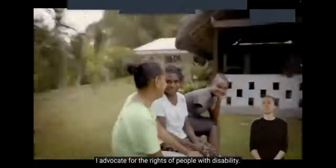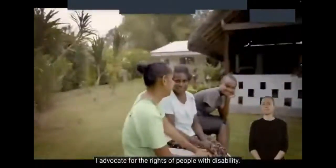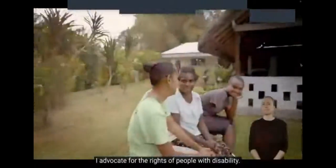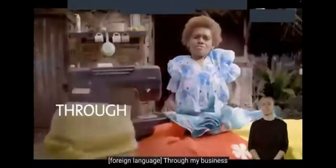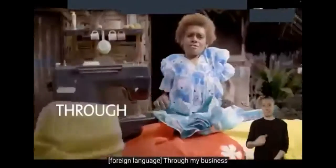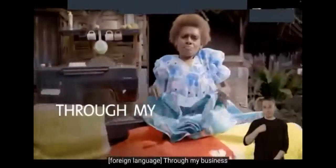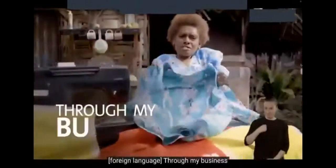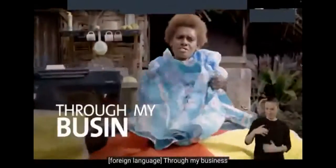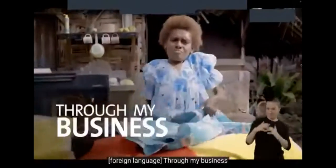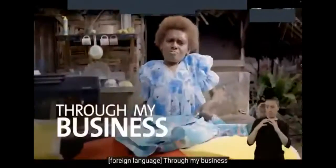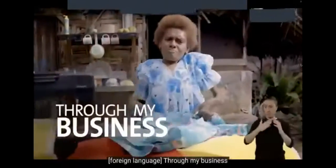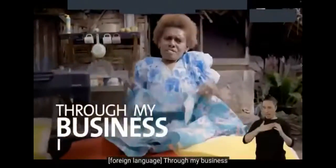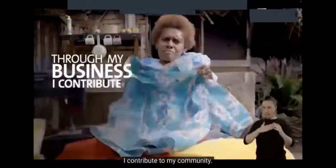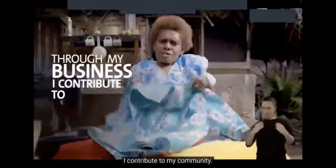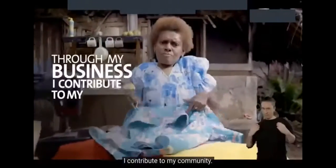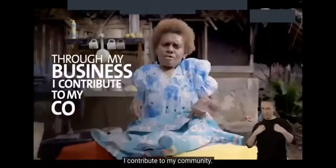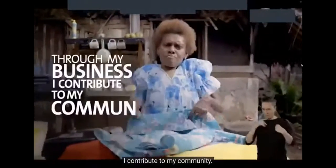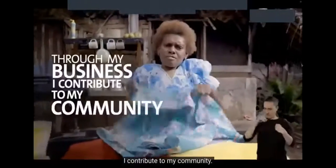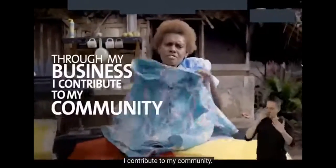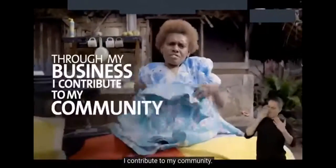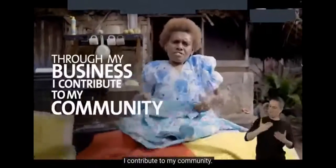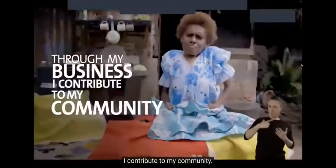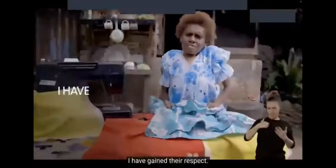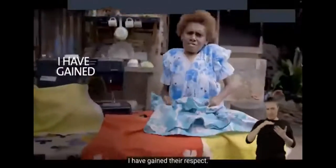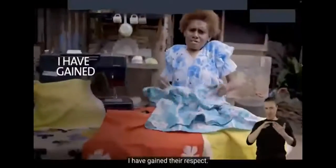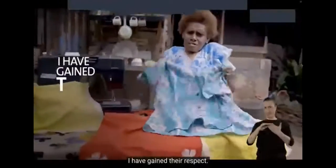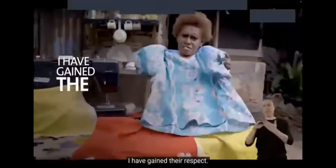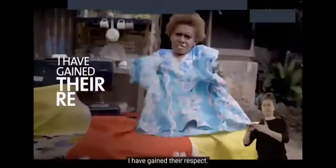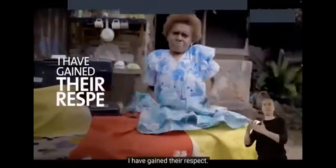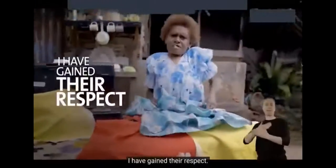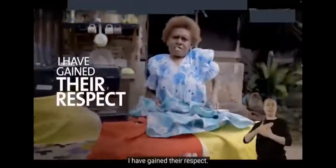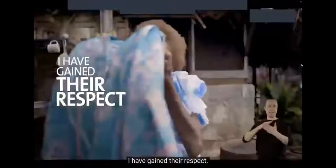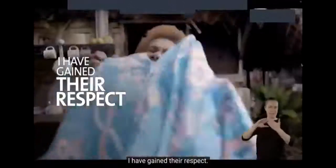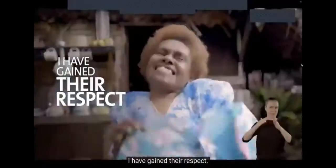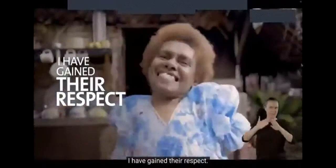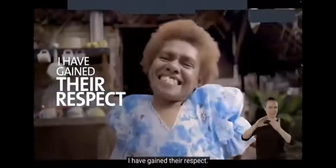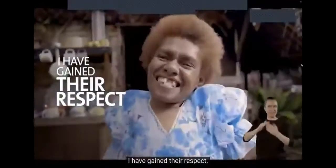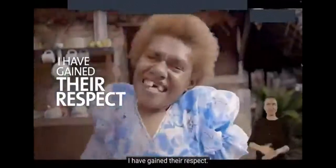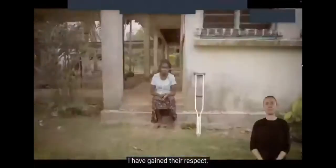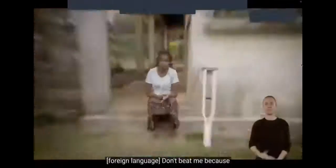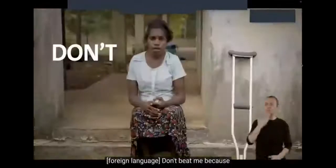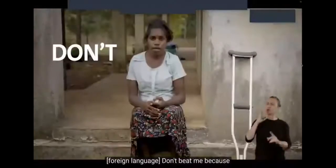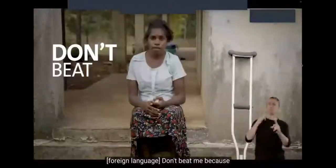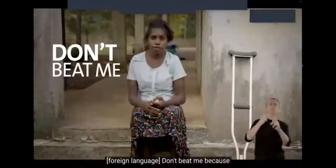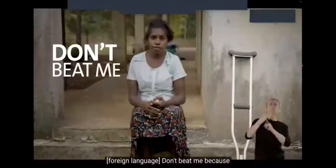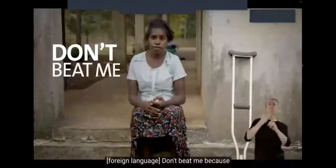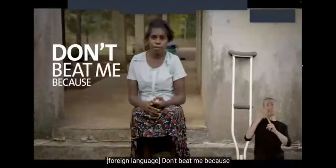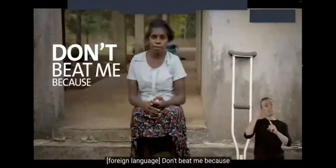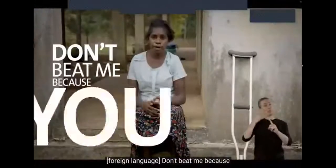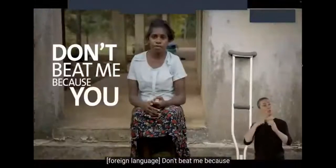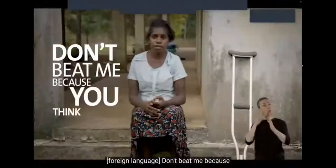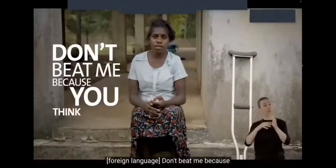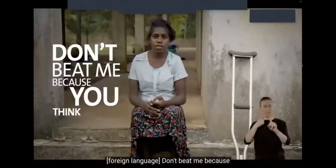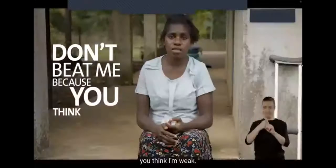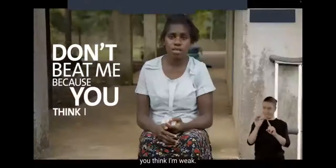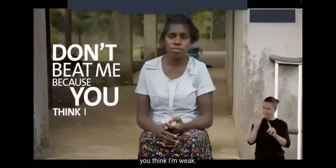disability. Through the business for me, I support them in the community. Community solely respect them. In a kilometer from